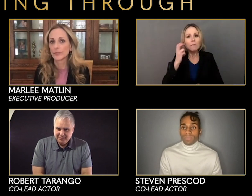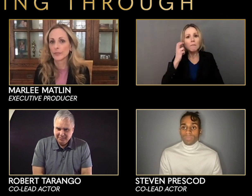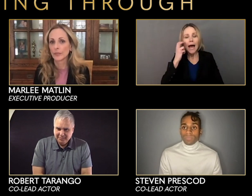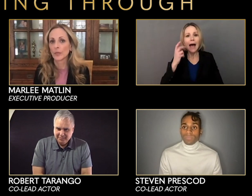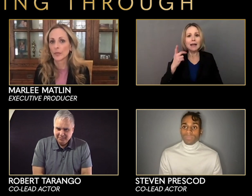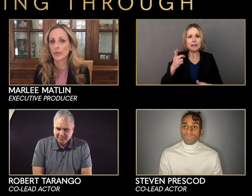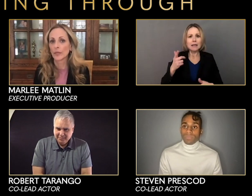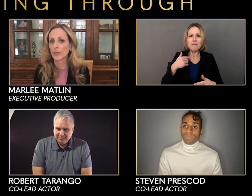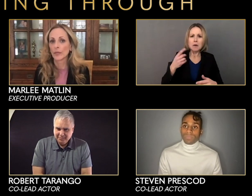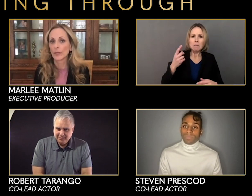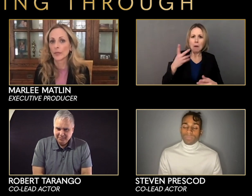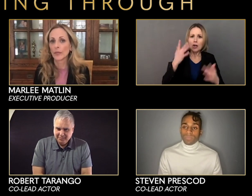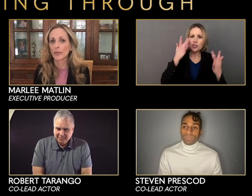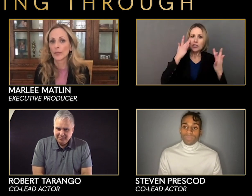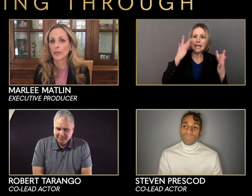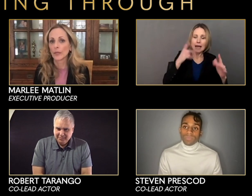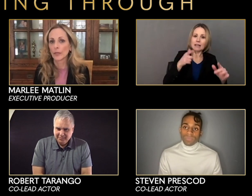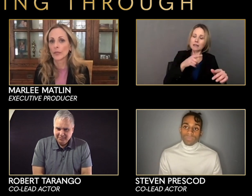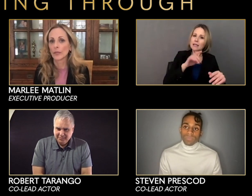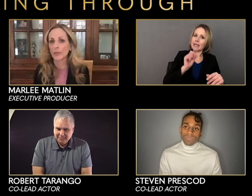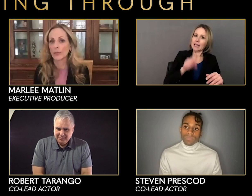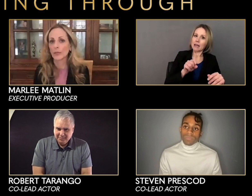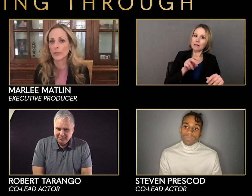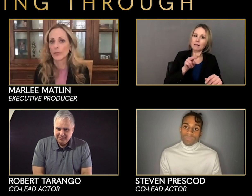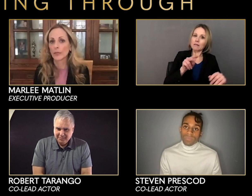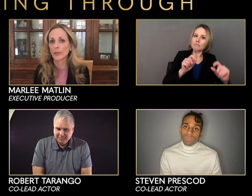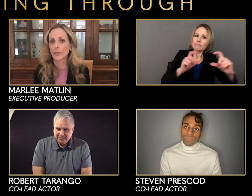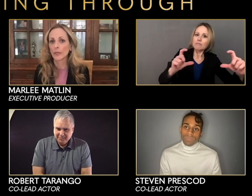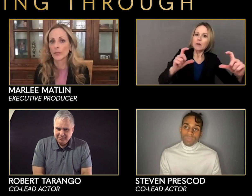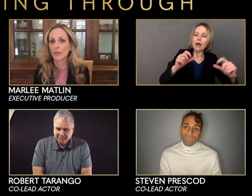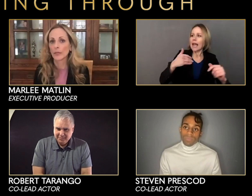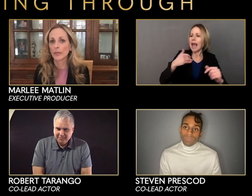can participate in the